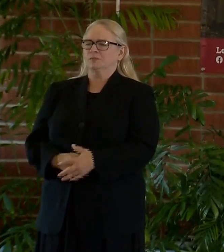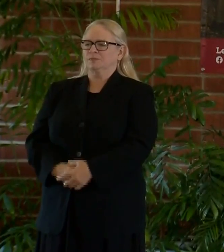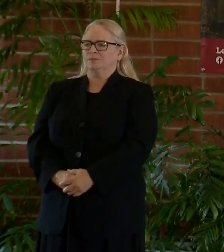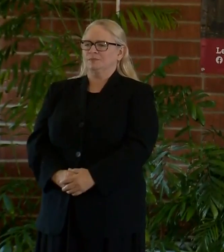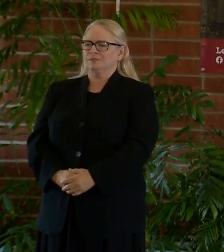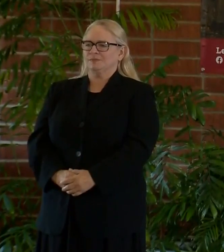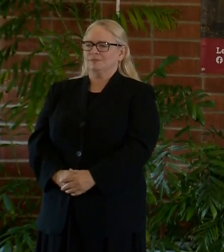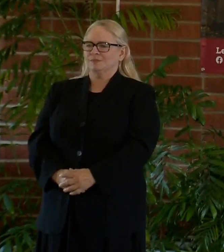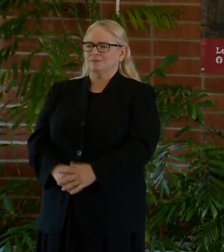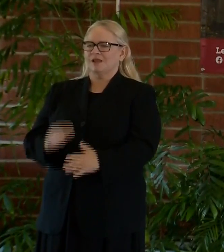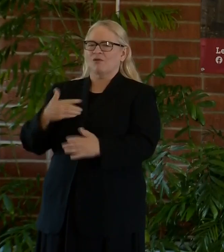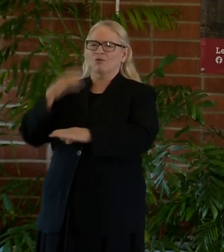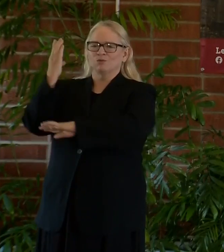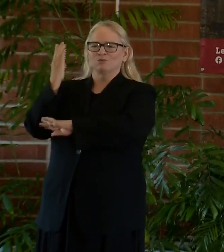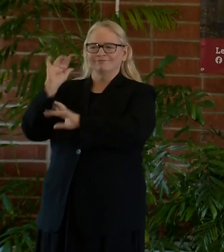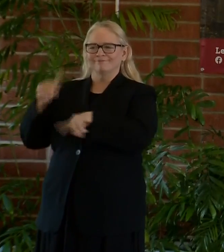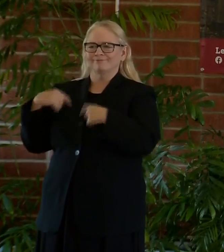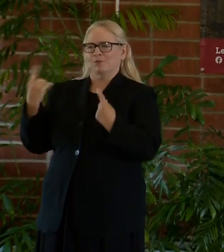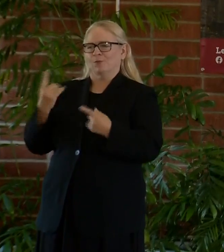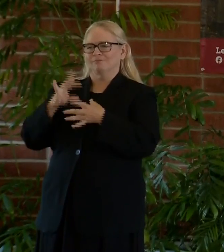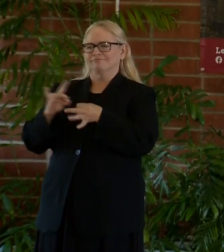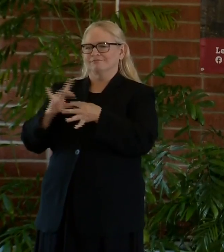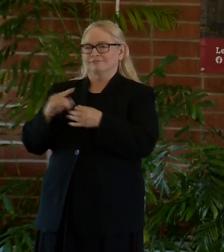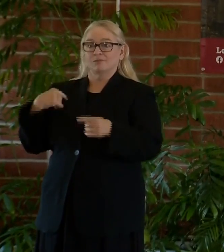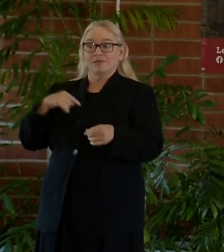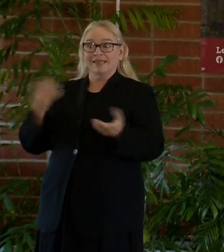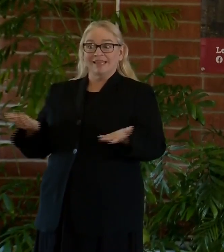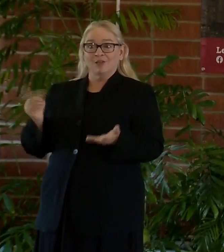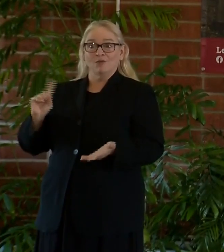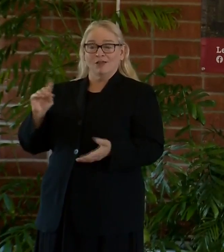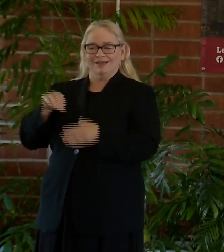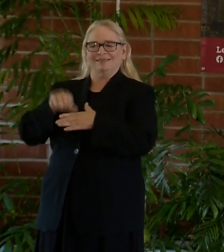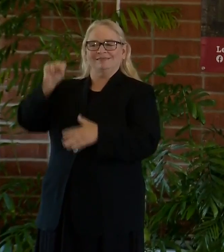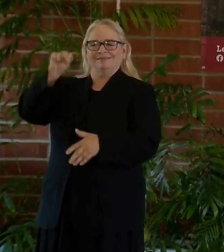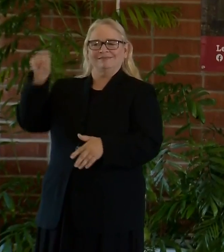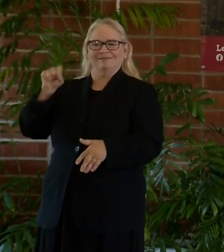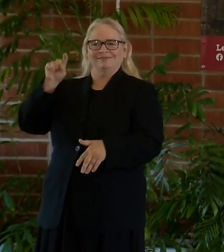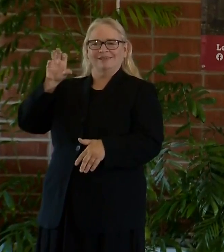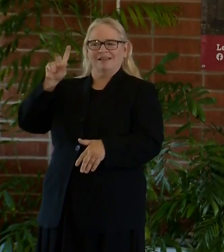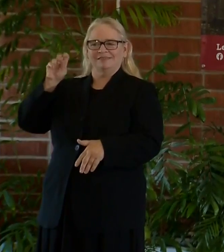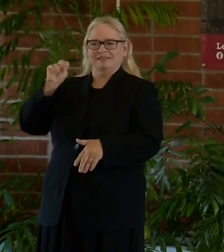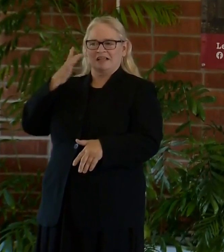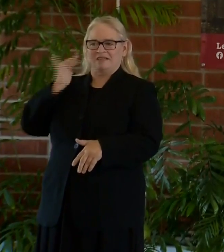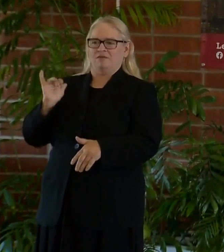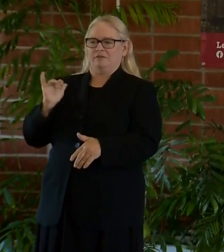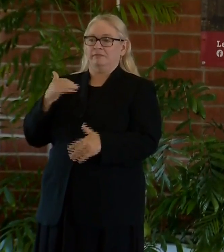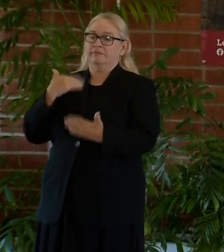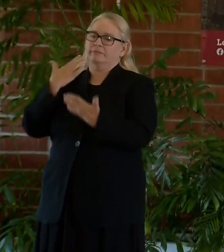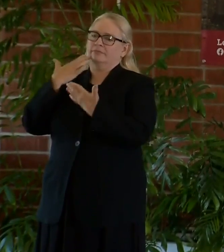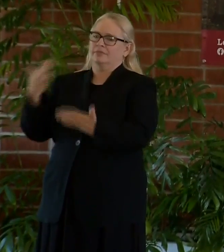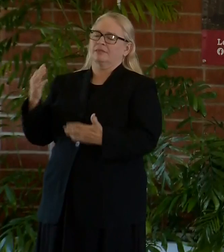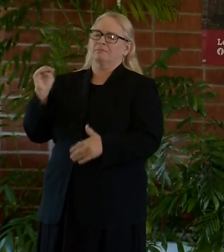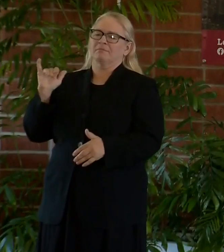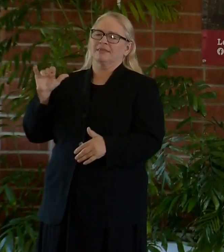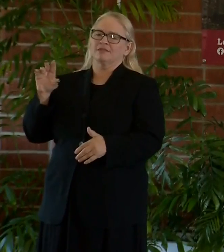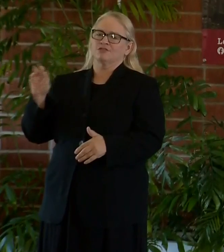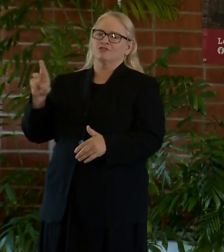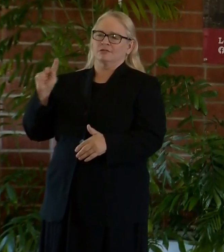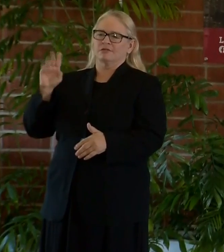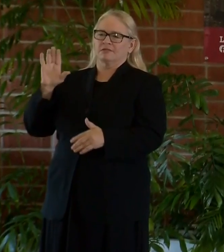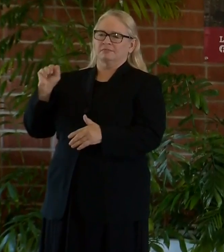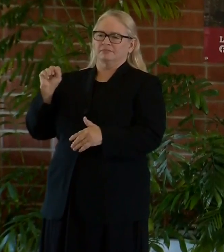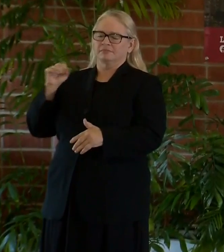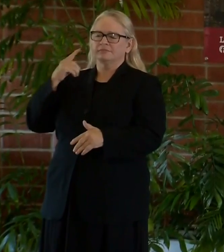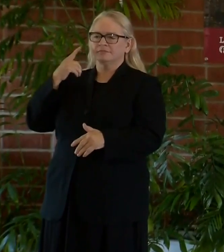conference on the road here in Stockton, California. I want to in particular thank Mayor Tubbs for accommodating us